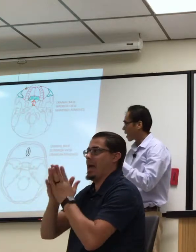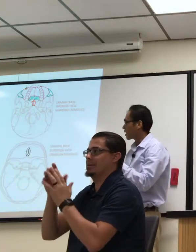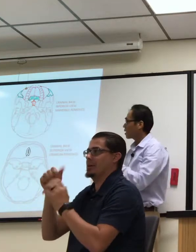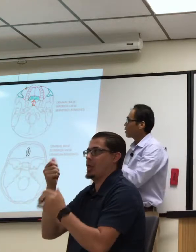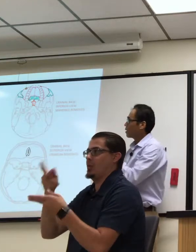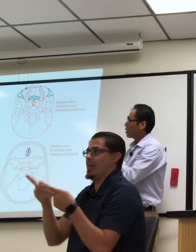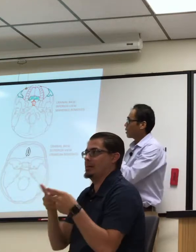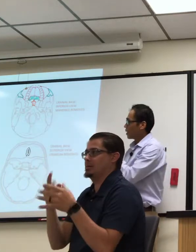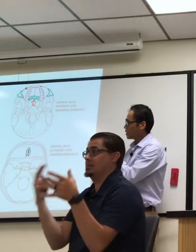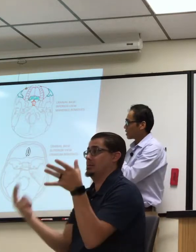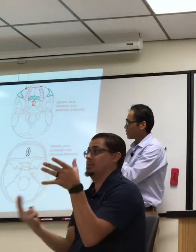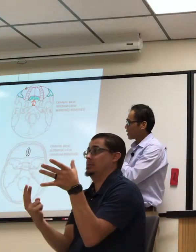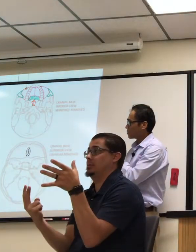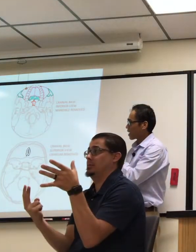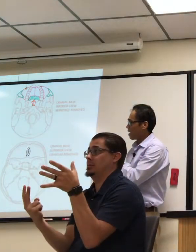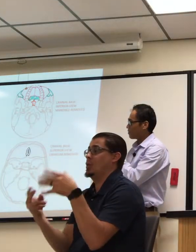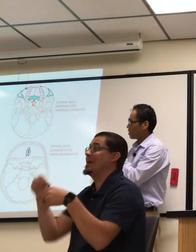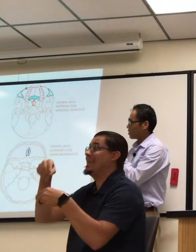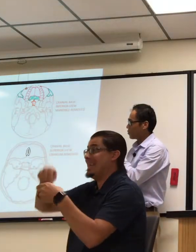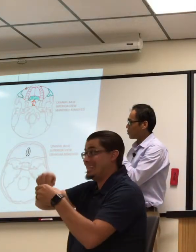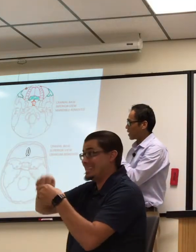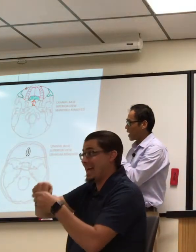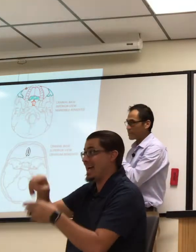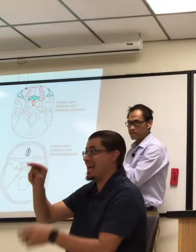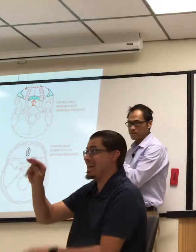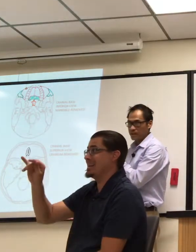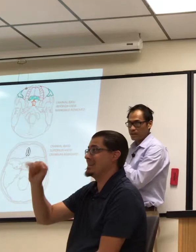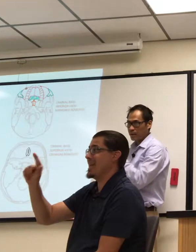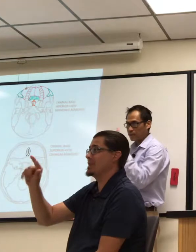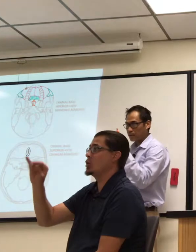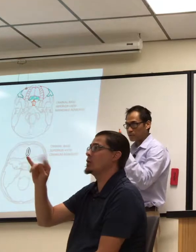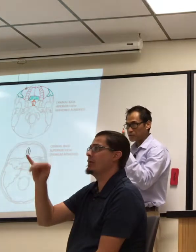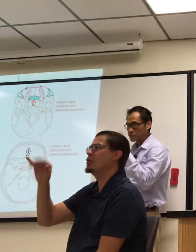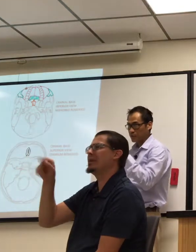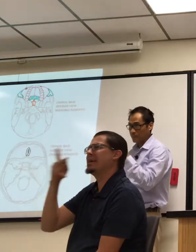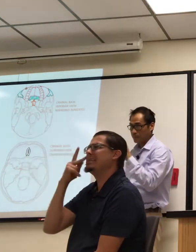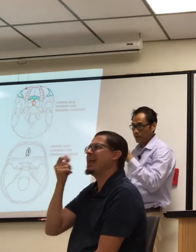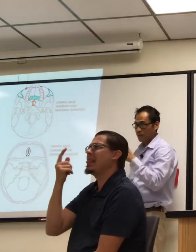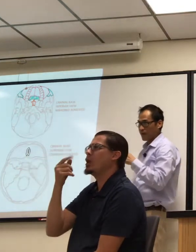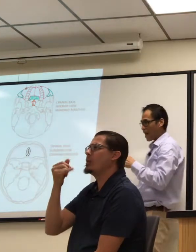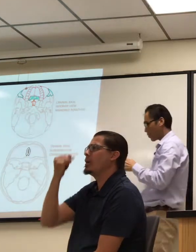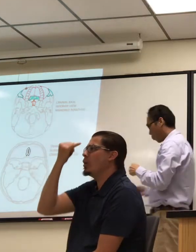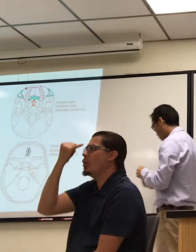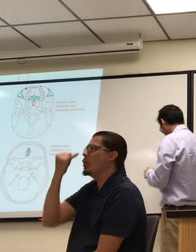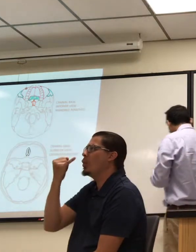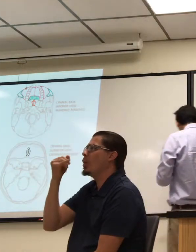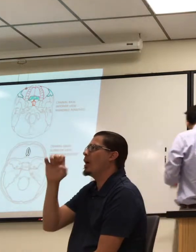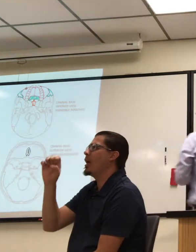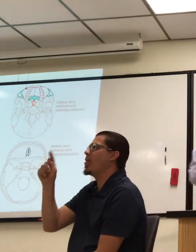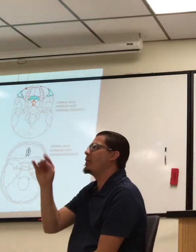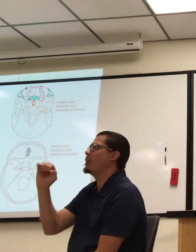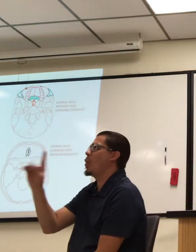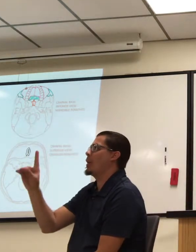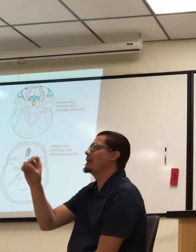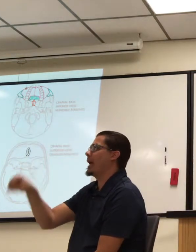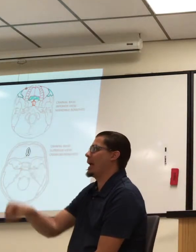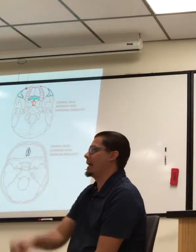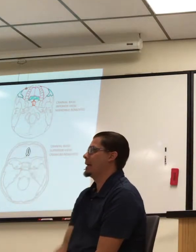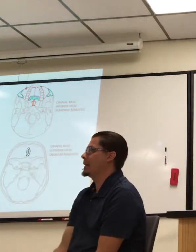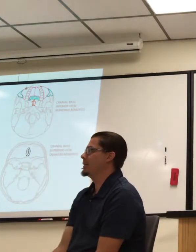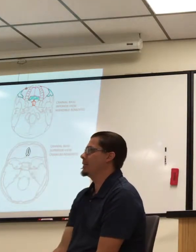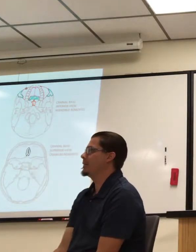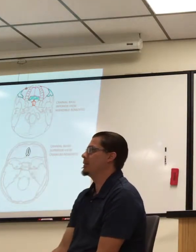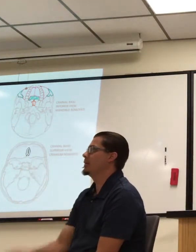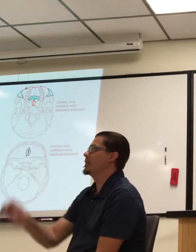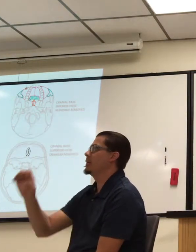go back. Inside the nasal cavity, you can see a little strip of ethmoid.